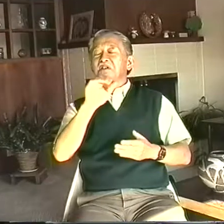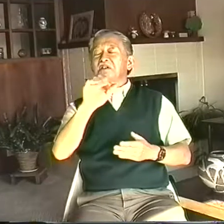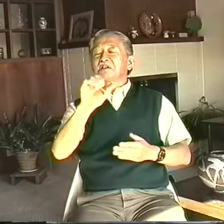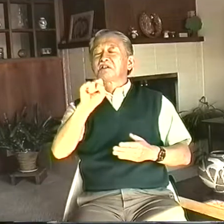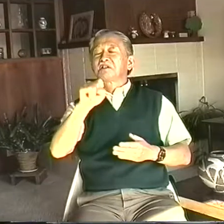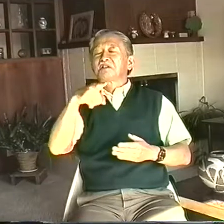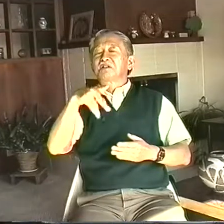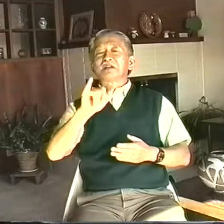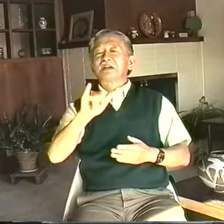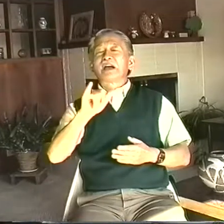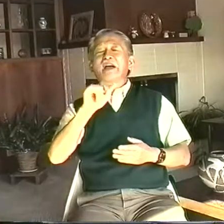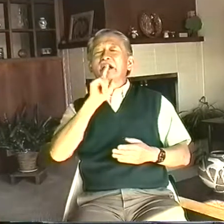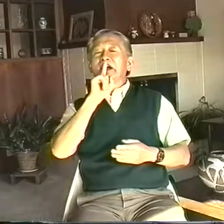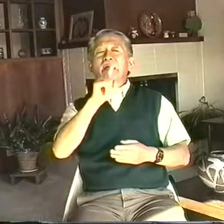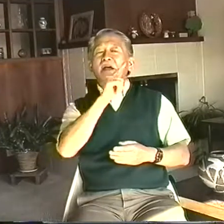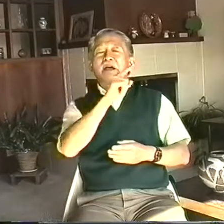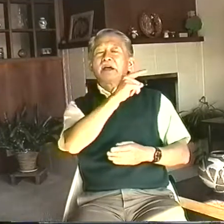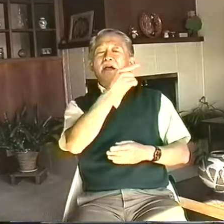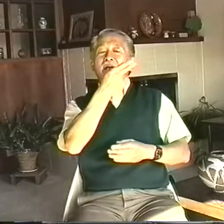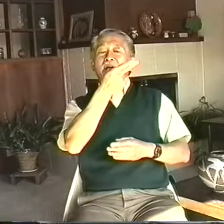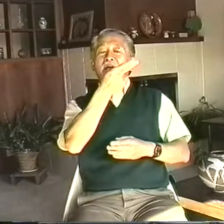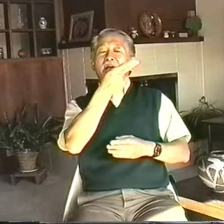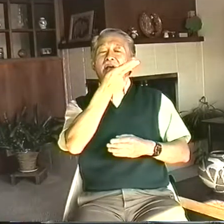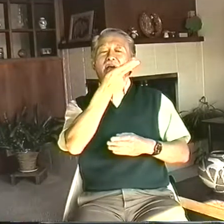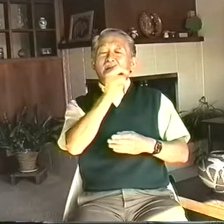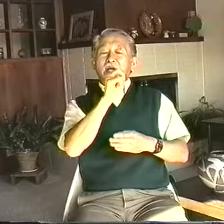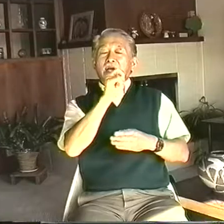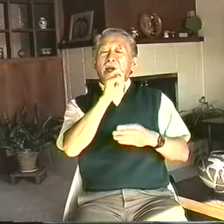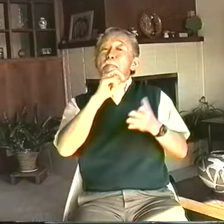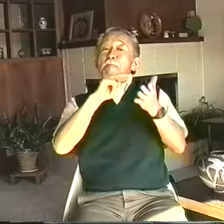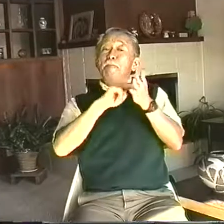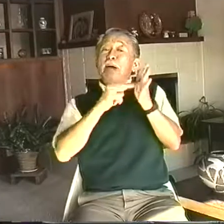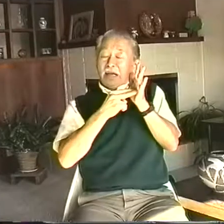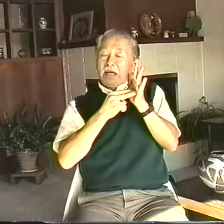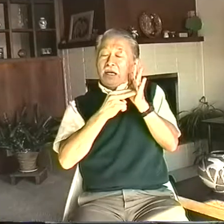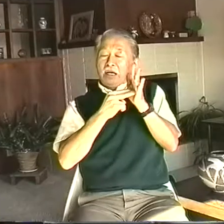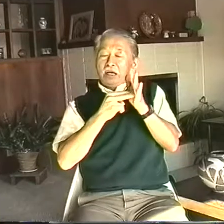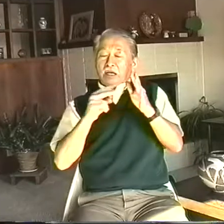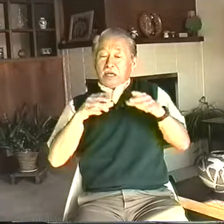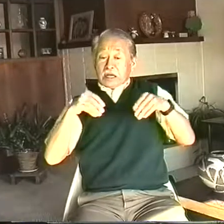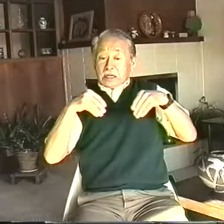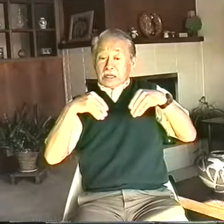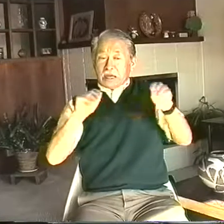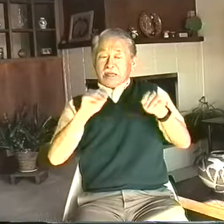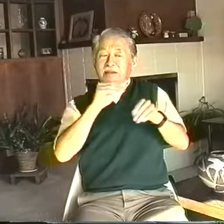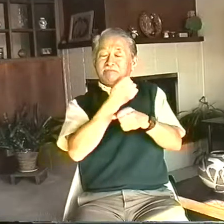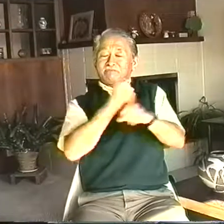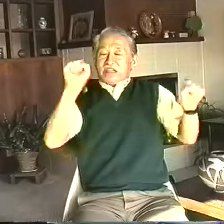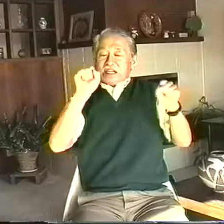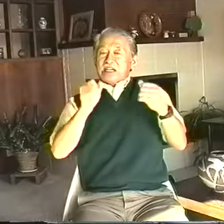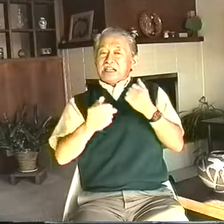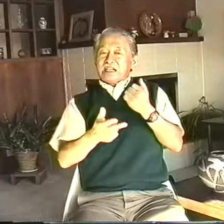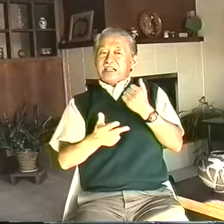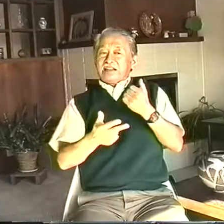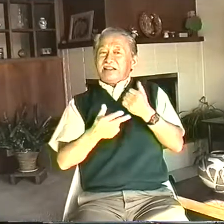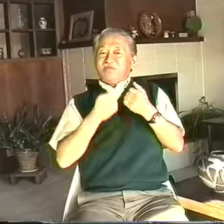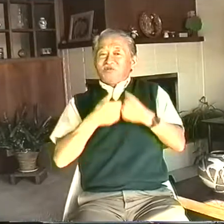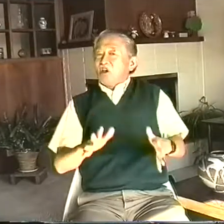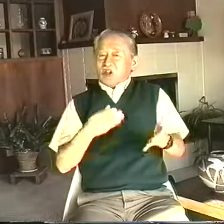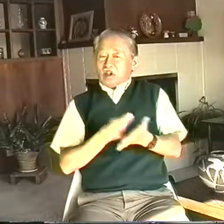started a rumor thinking that my father was a spy. He was not. That thinking occurred because he